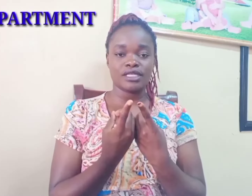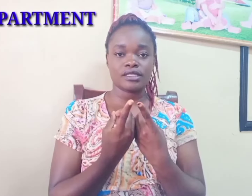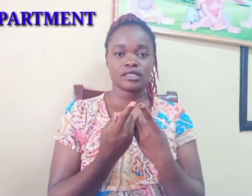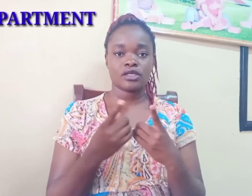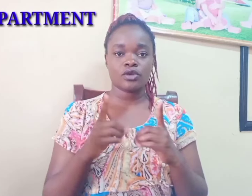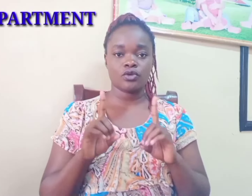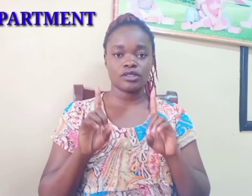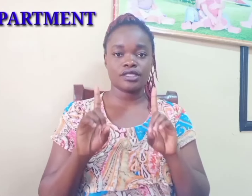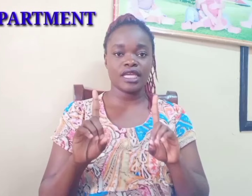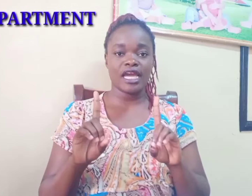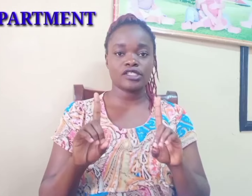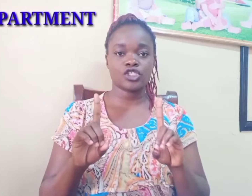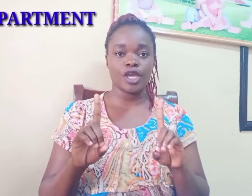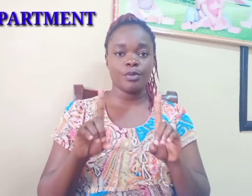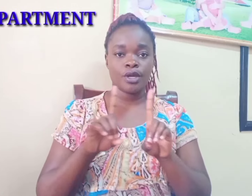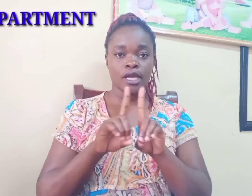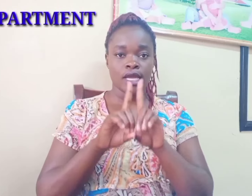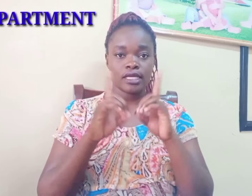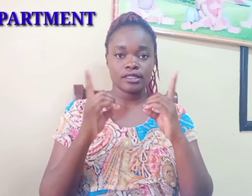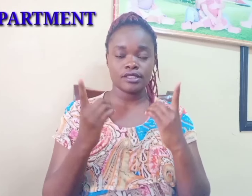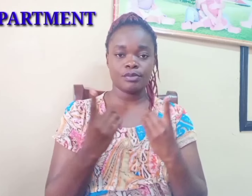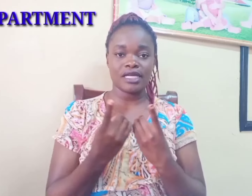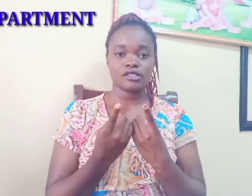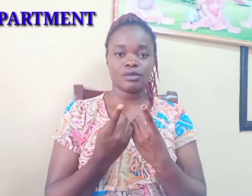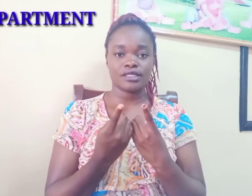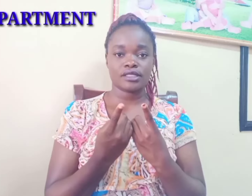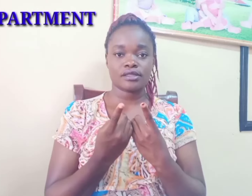Department. With D hand shape. Department.